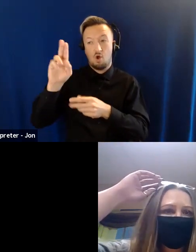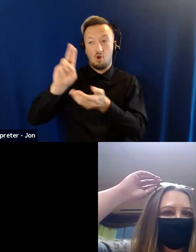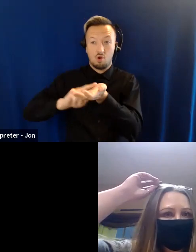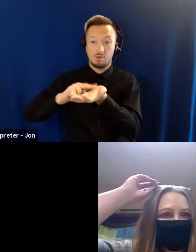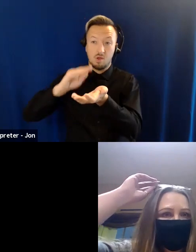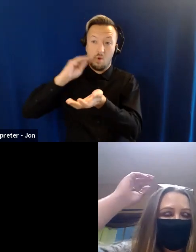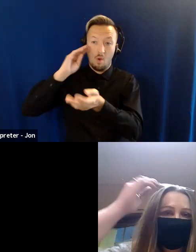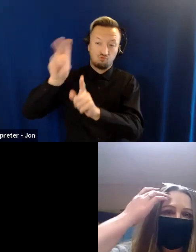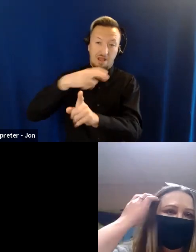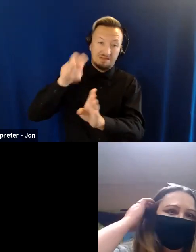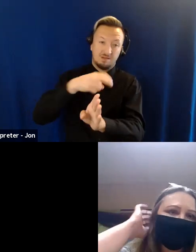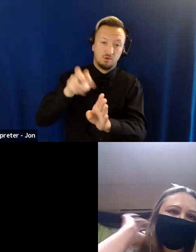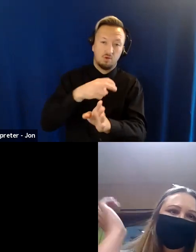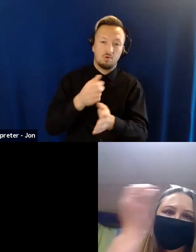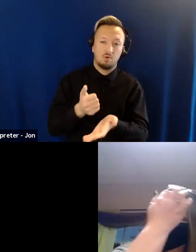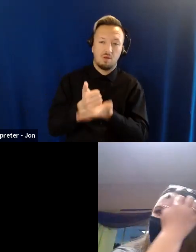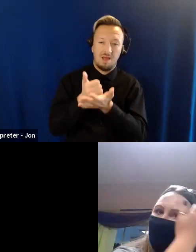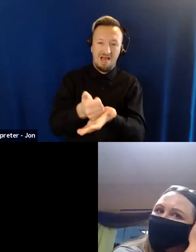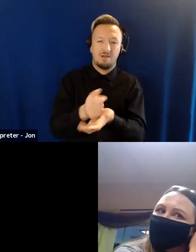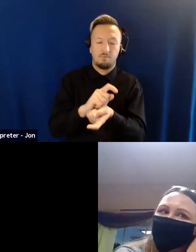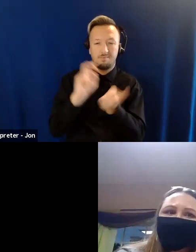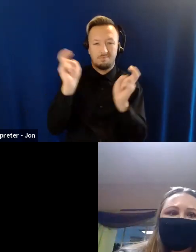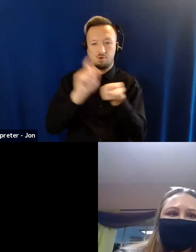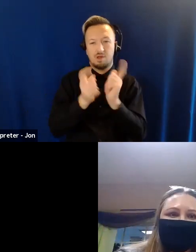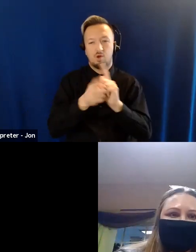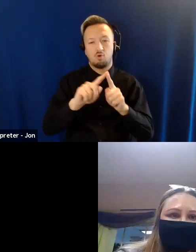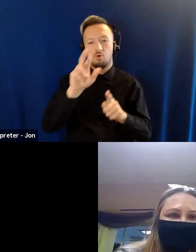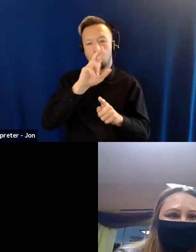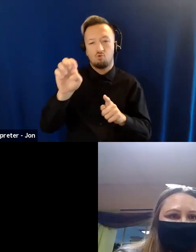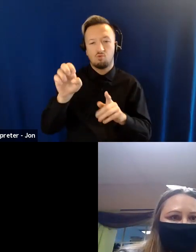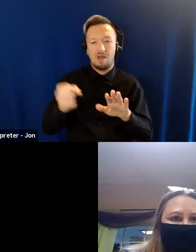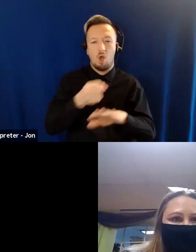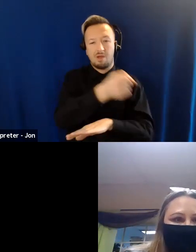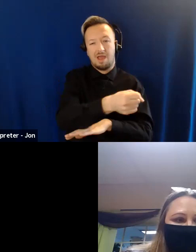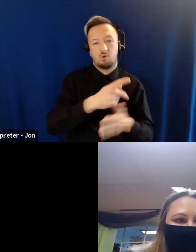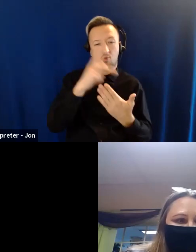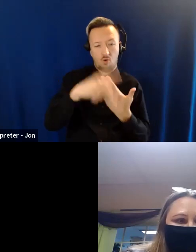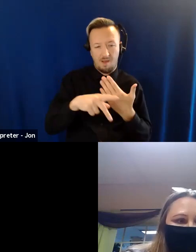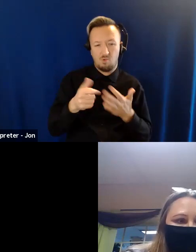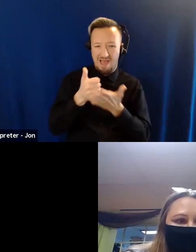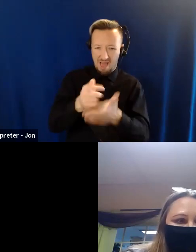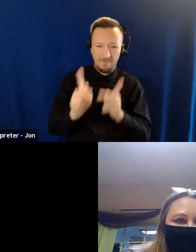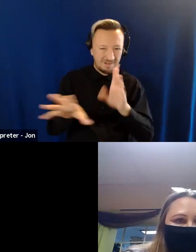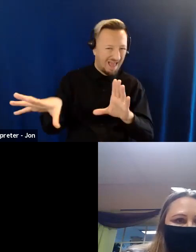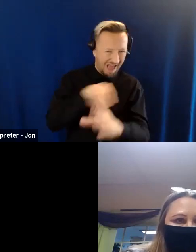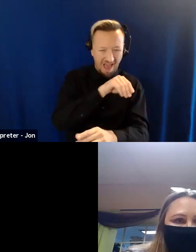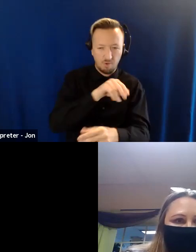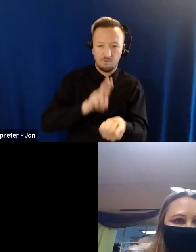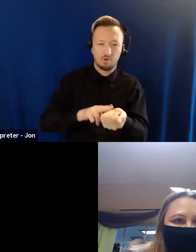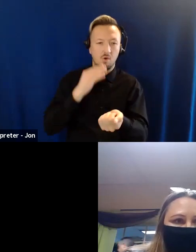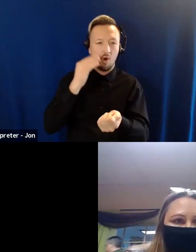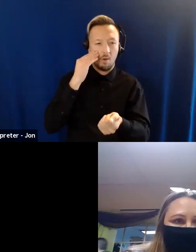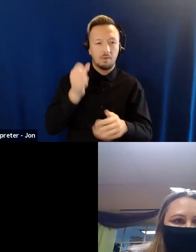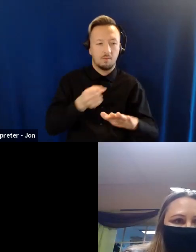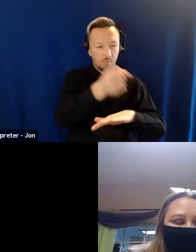and utilizing it into a relocation program to get people out of nursing facilities right now and into temporary